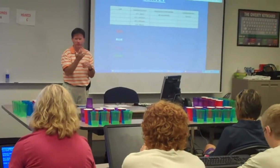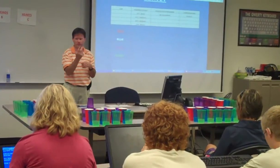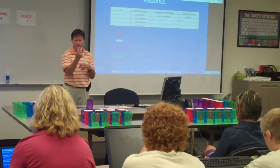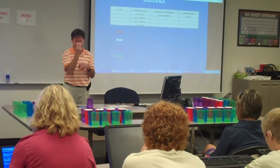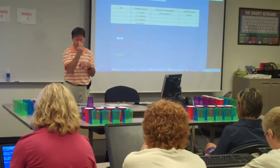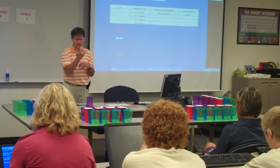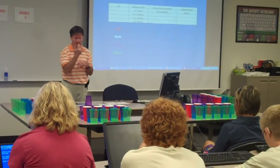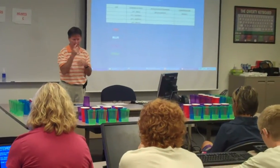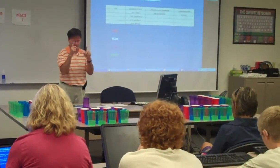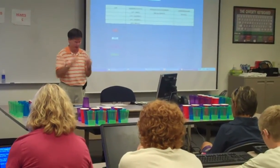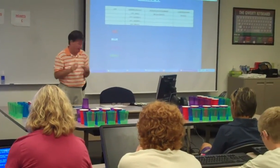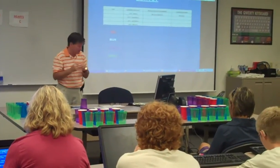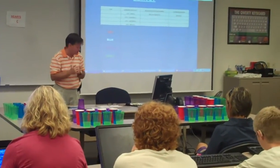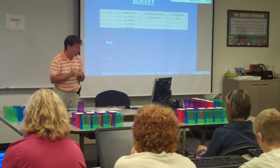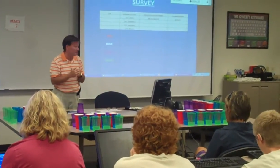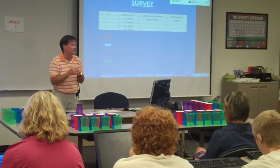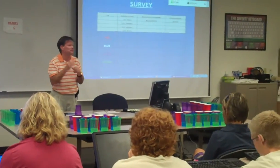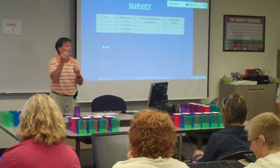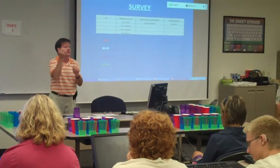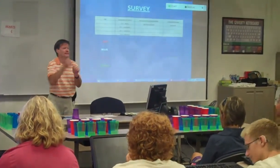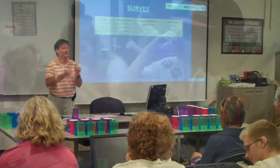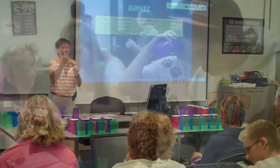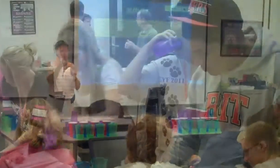through your own individual blind taste test.